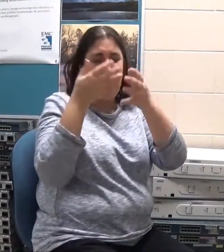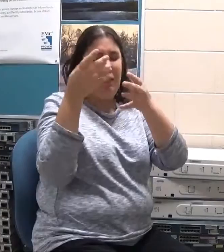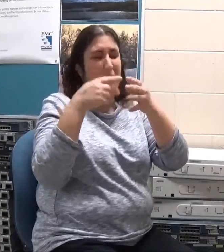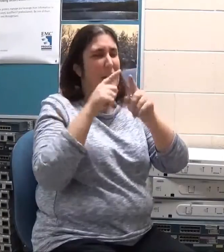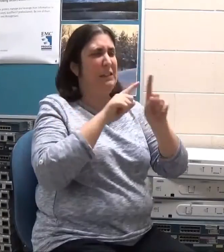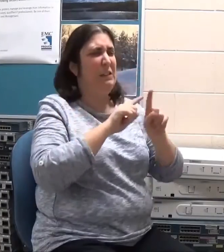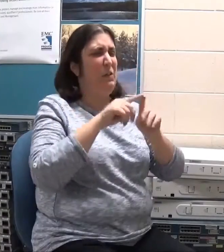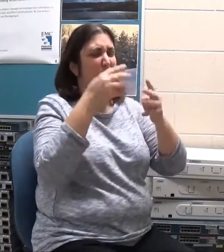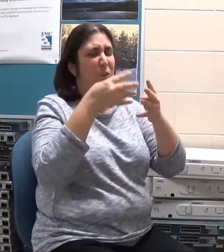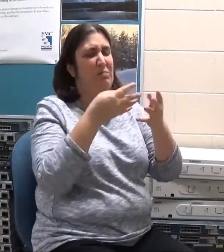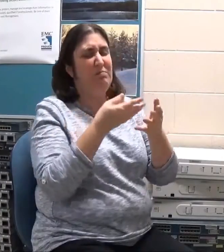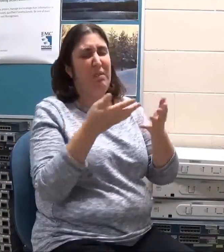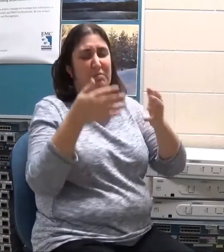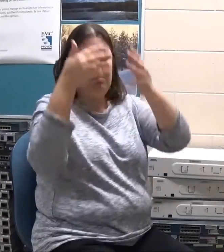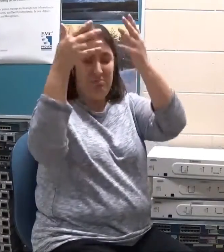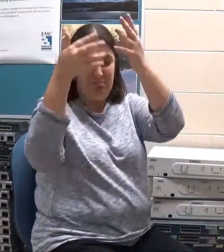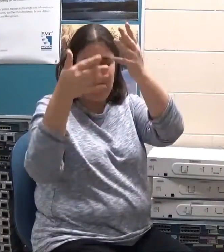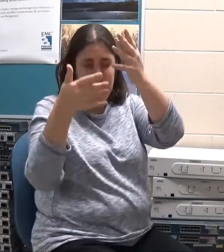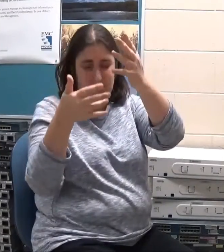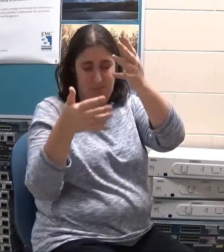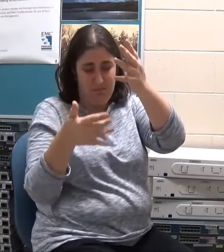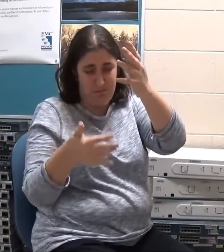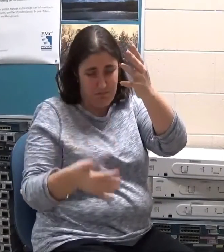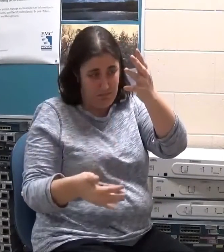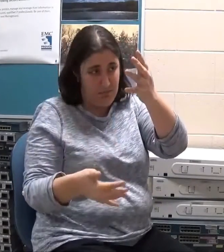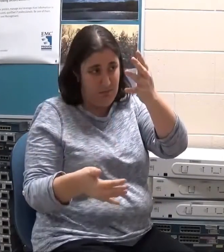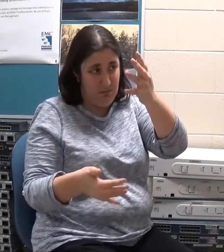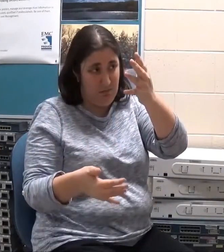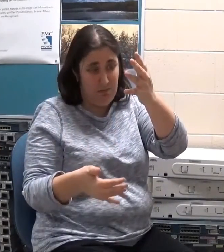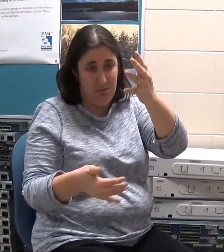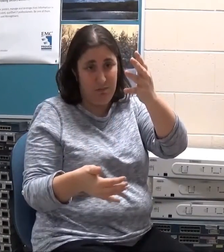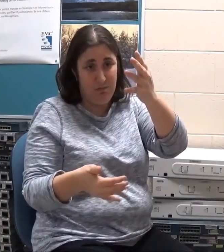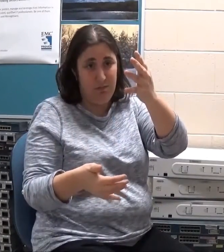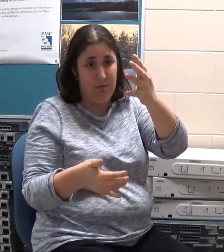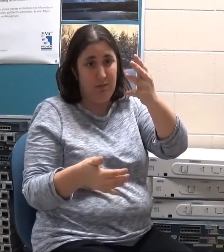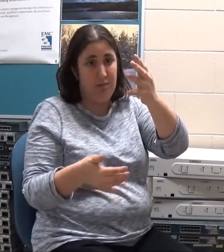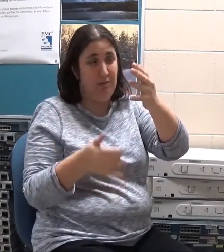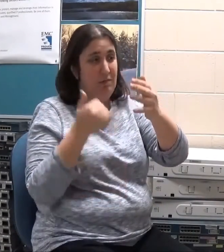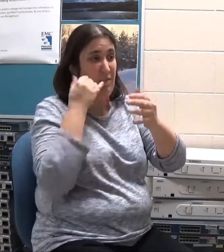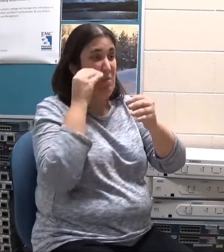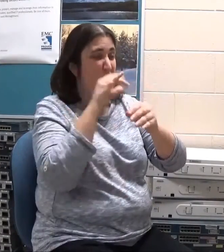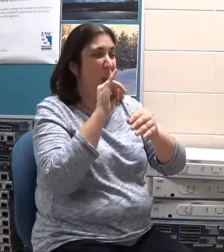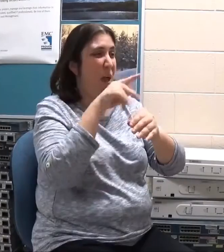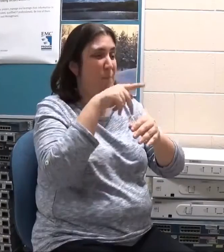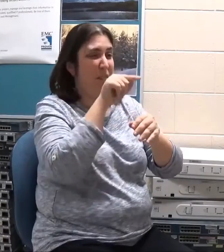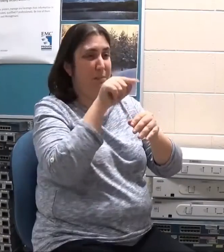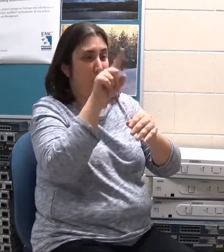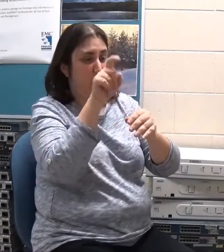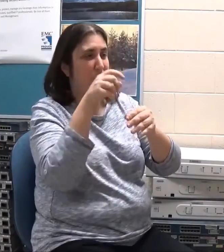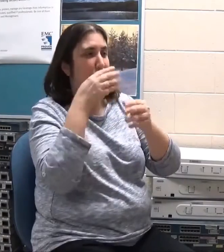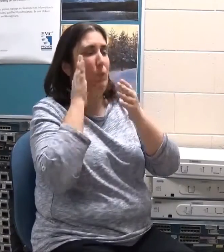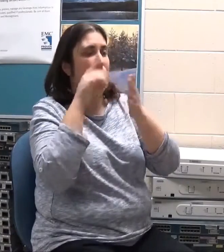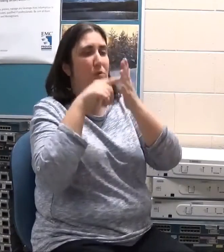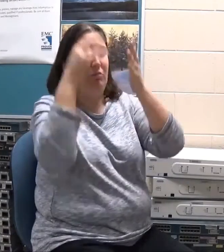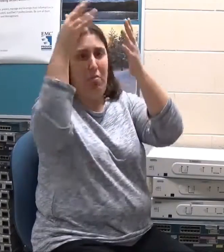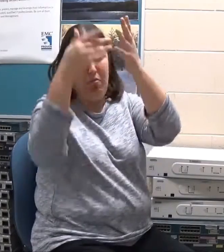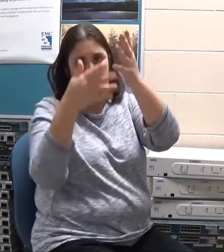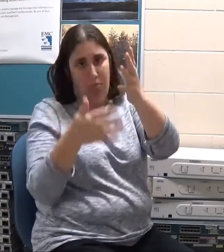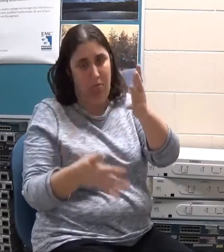that comes out. If you do IP and then space question mark. Anything that is in square